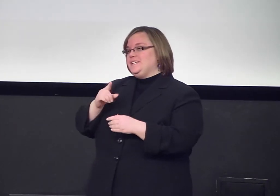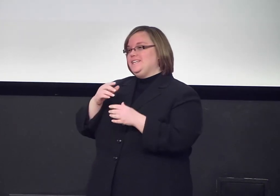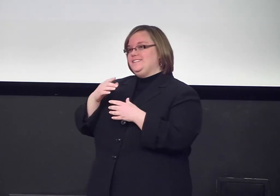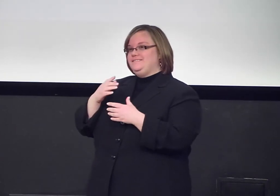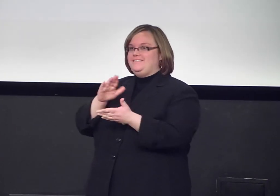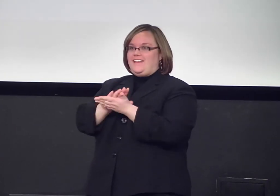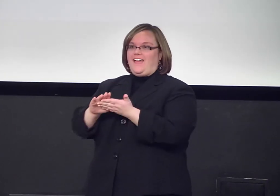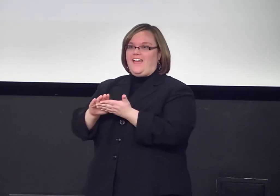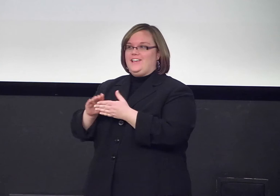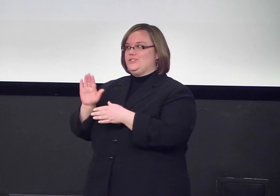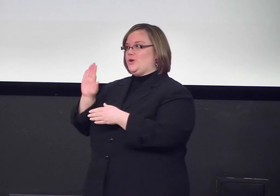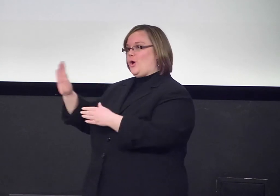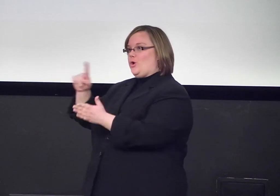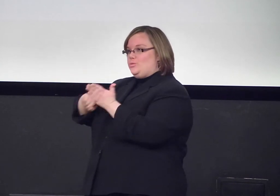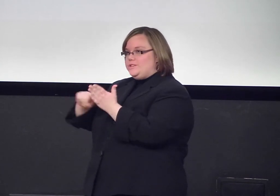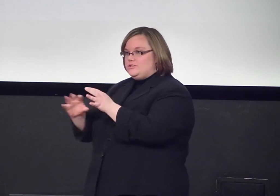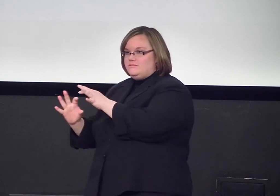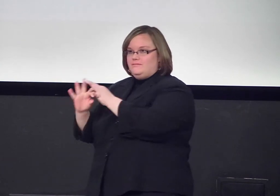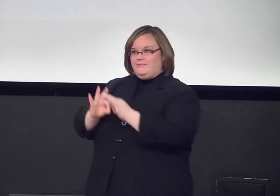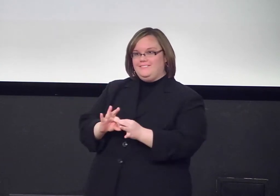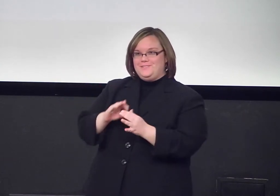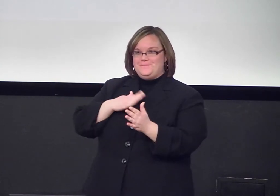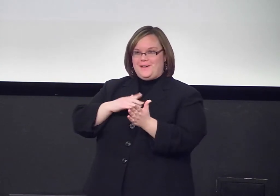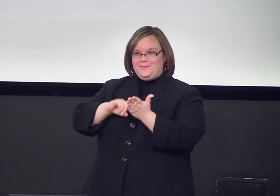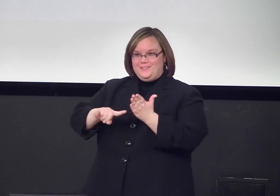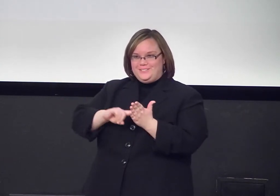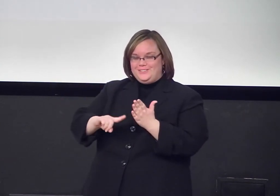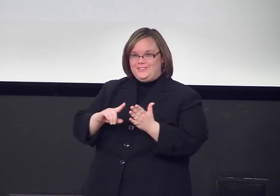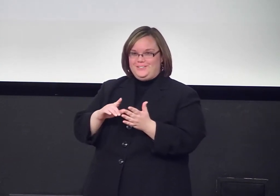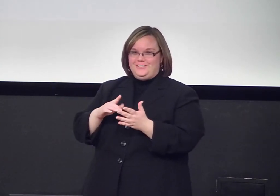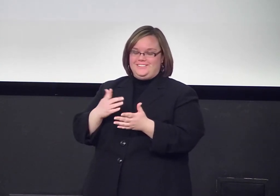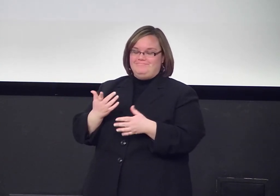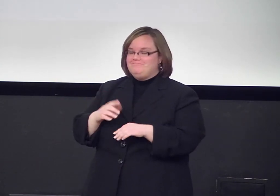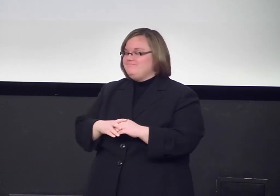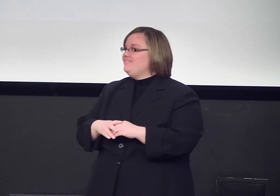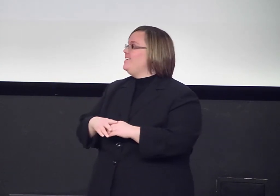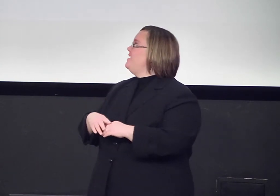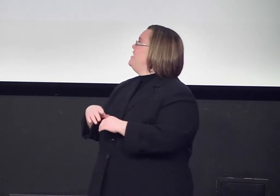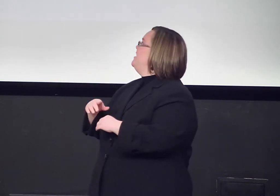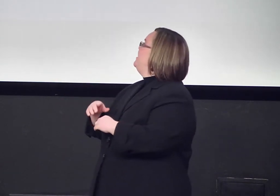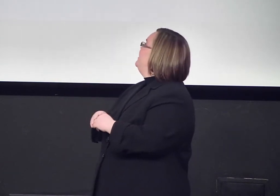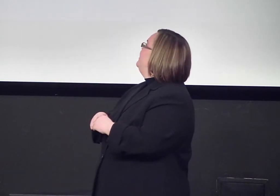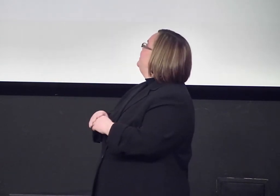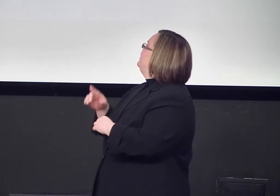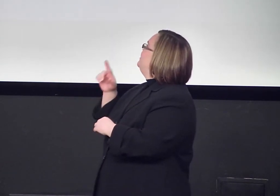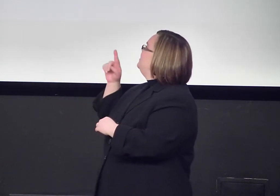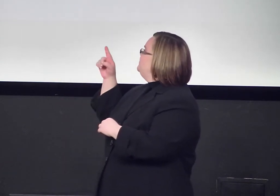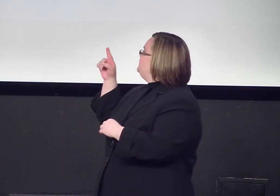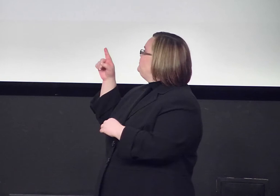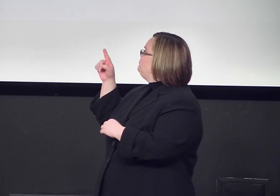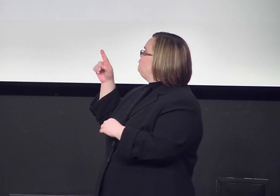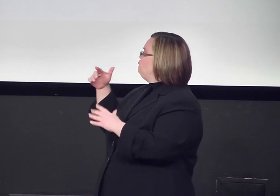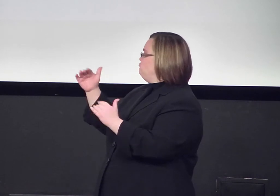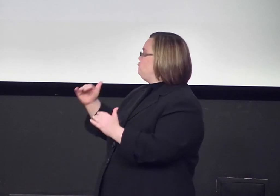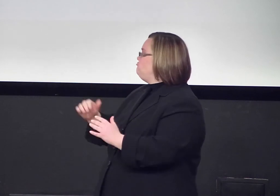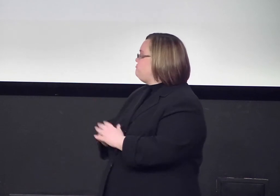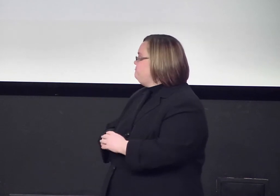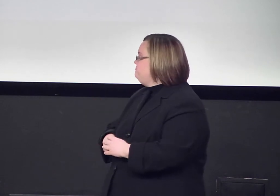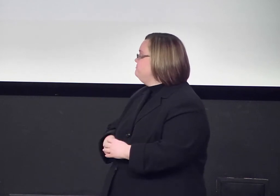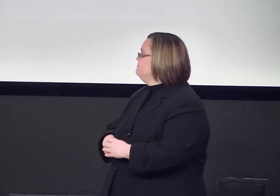Thank you, Erica. I think her research is a nice segue into my own research as well. So thank you very much for